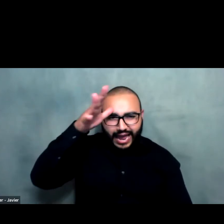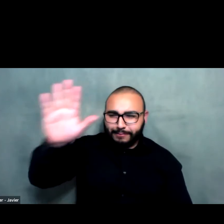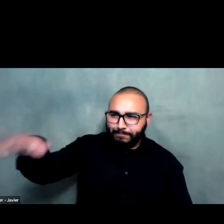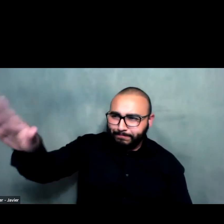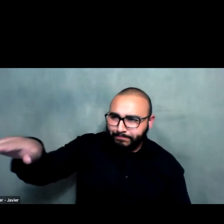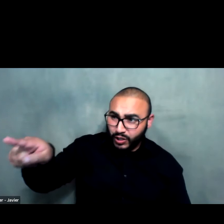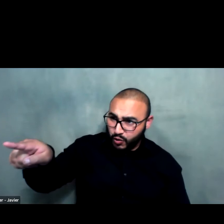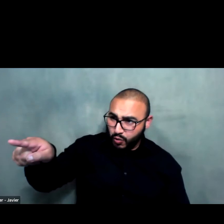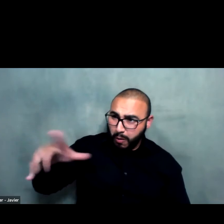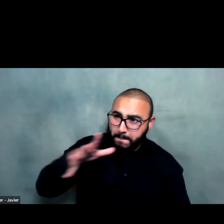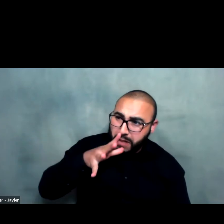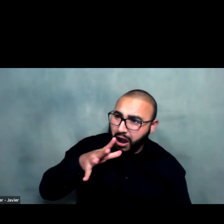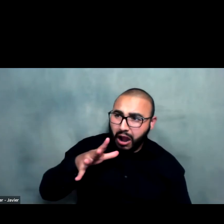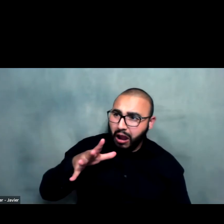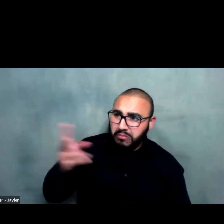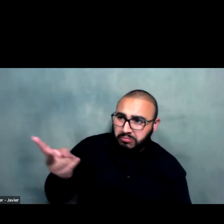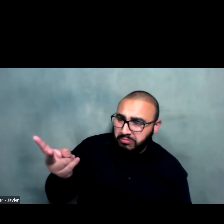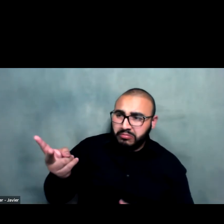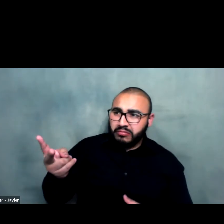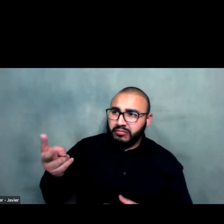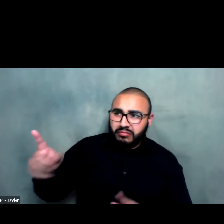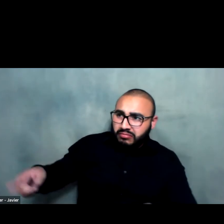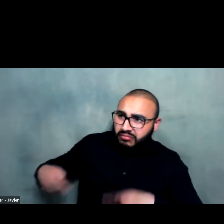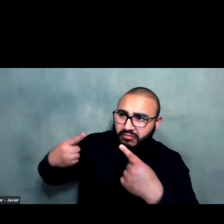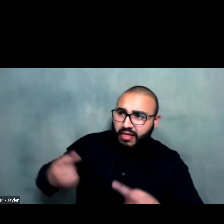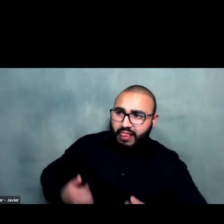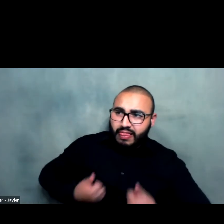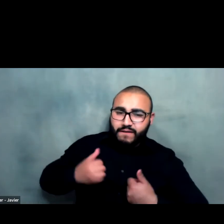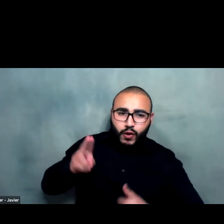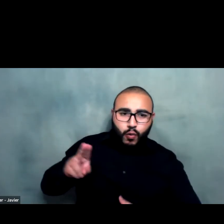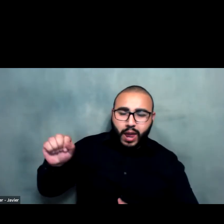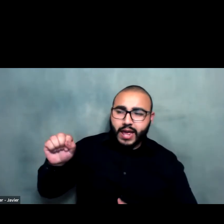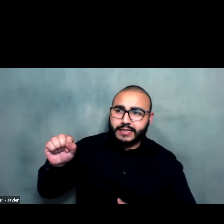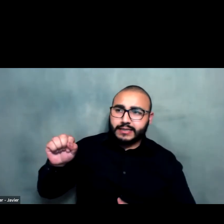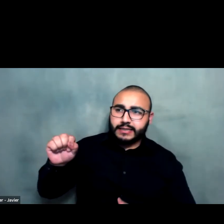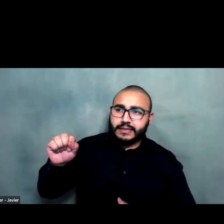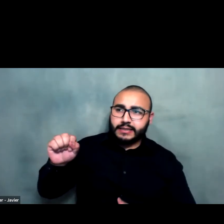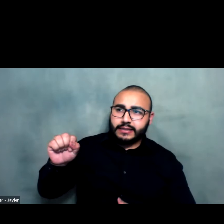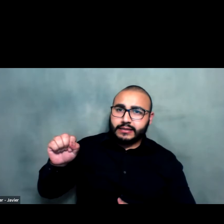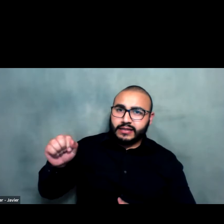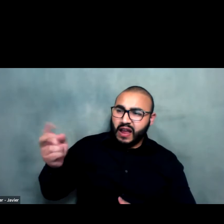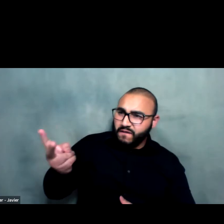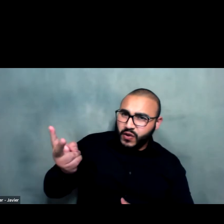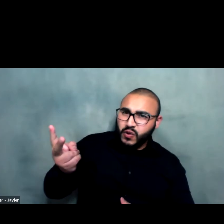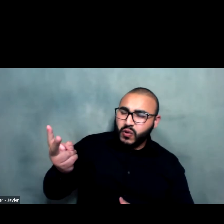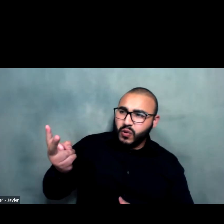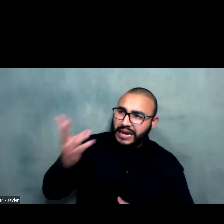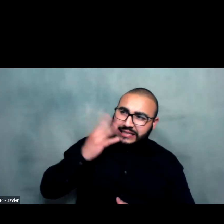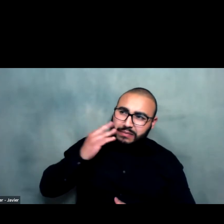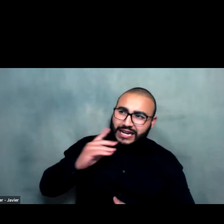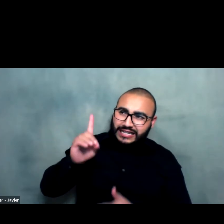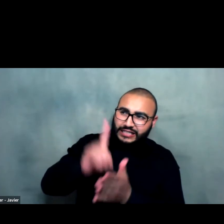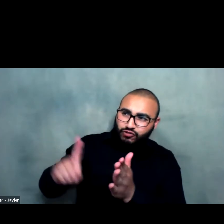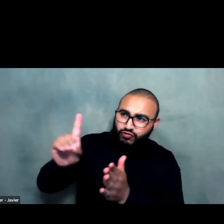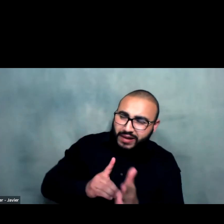you or Mom like throughout your years of living in the United States, have you guys ever been discriminated against, or